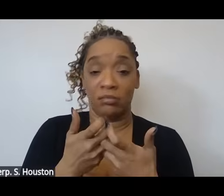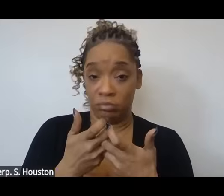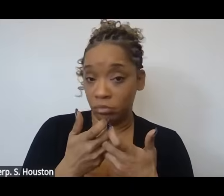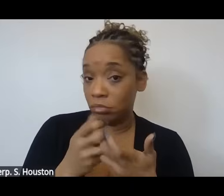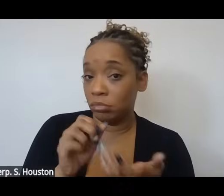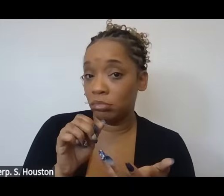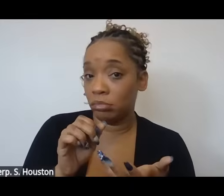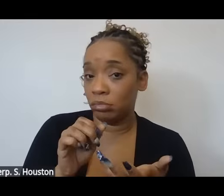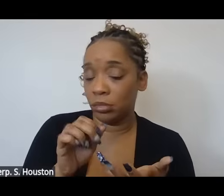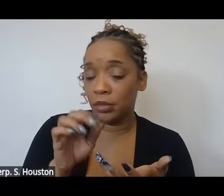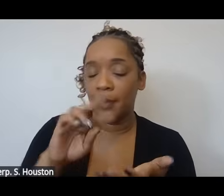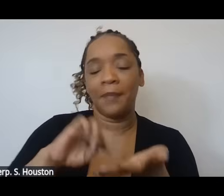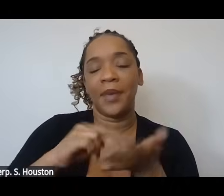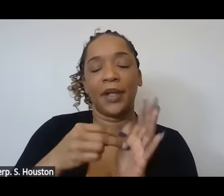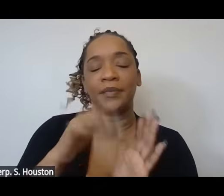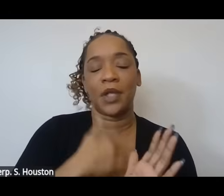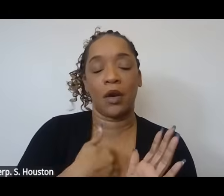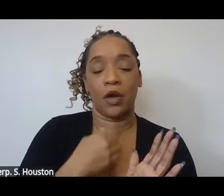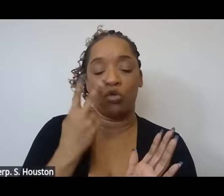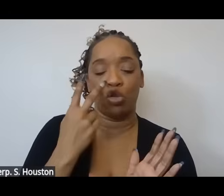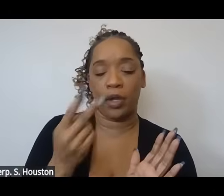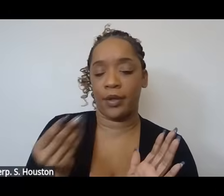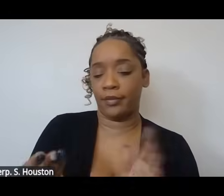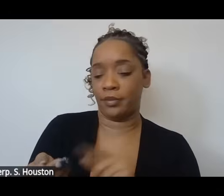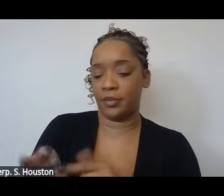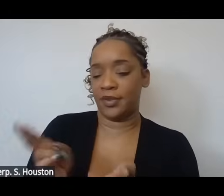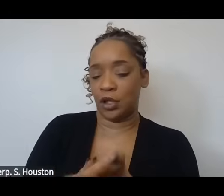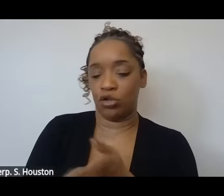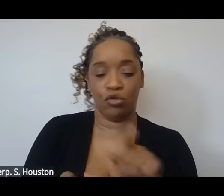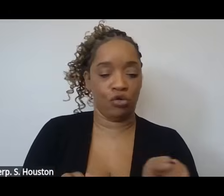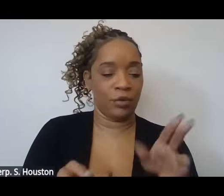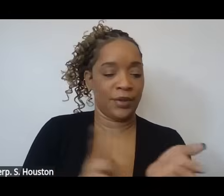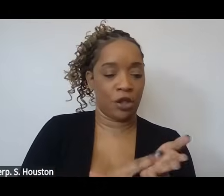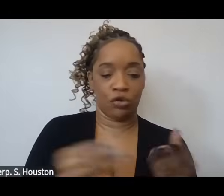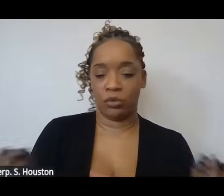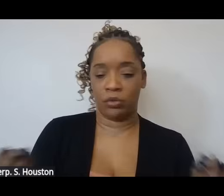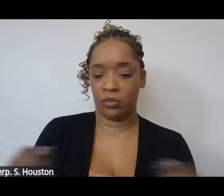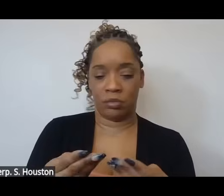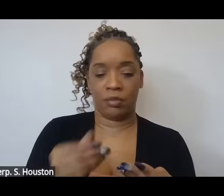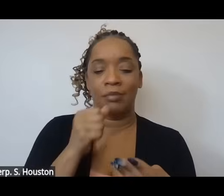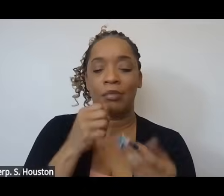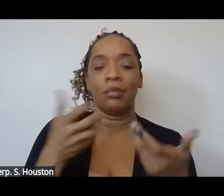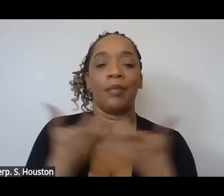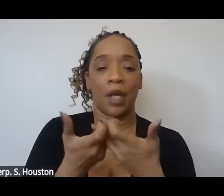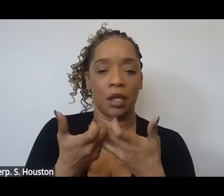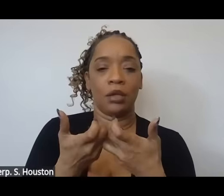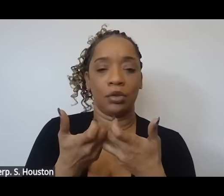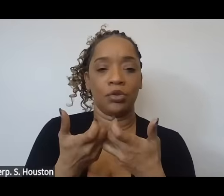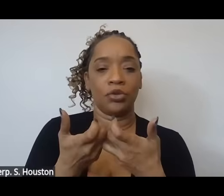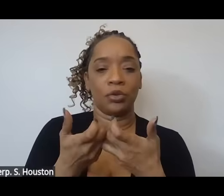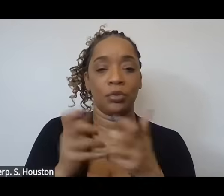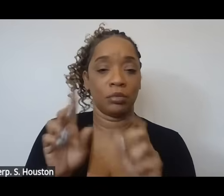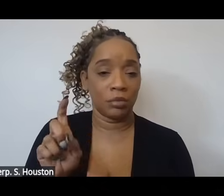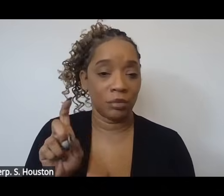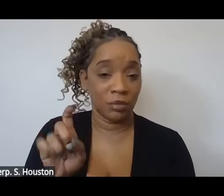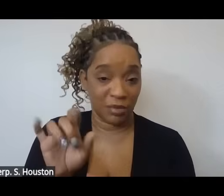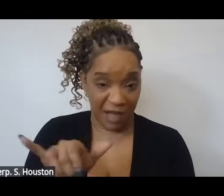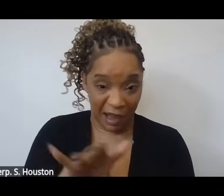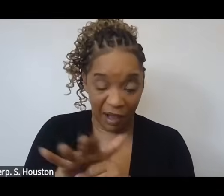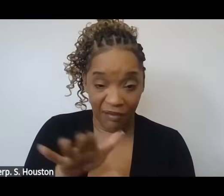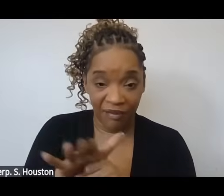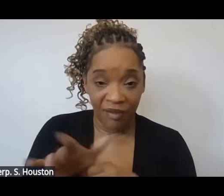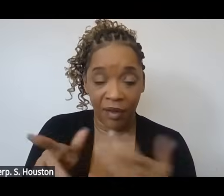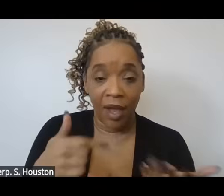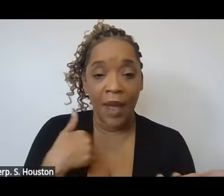Or if there's like three, like that I understand a very objective, when you're looking at distinctive flourishes and other